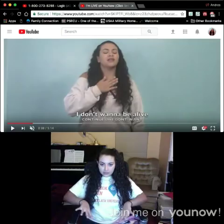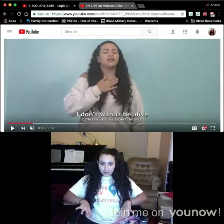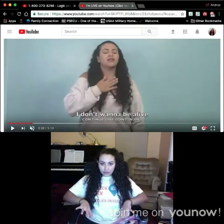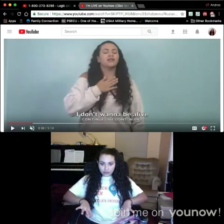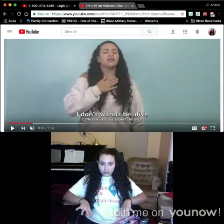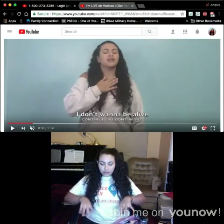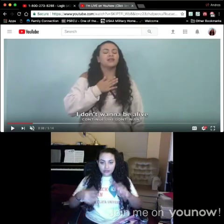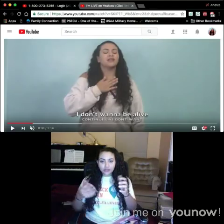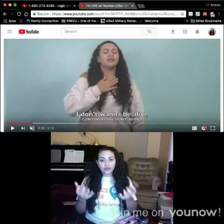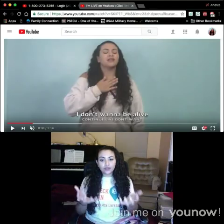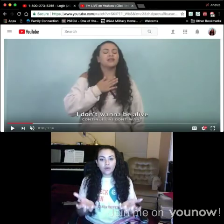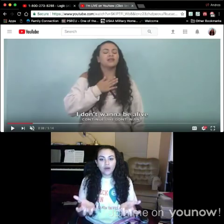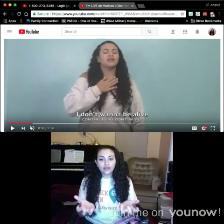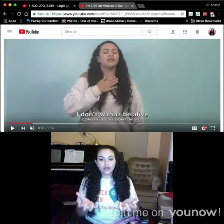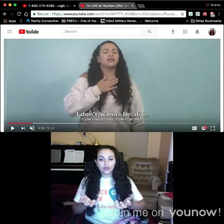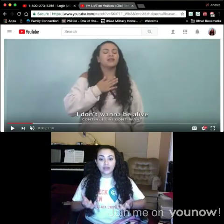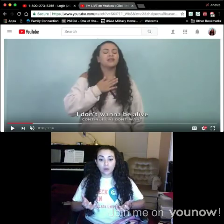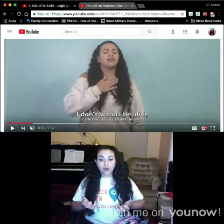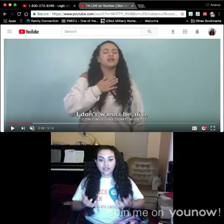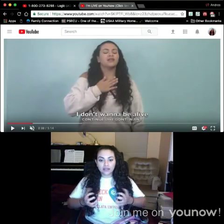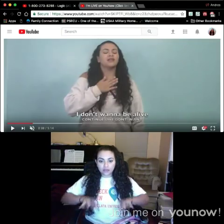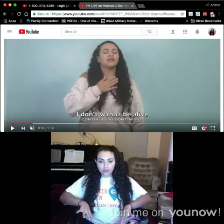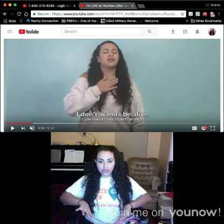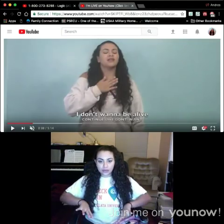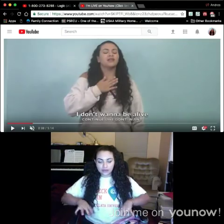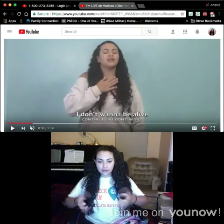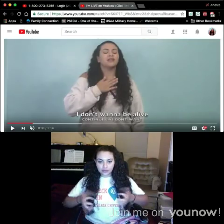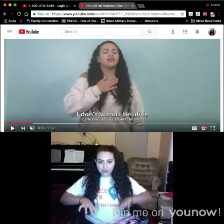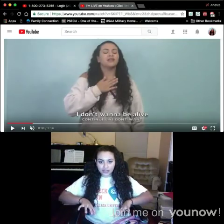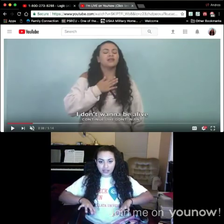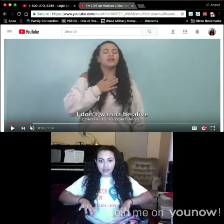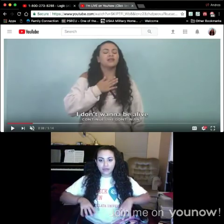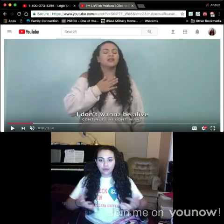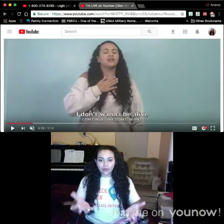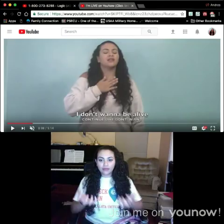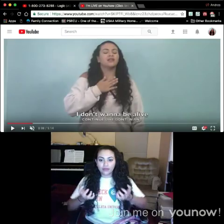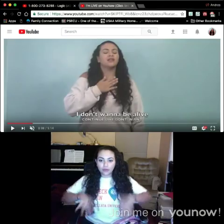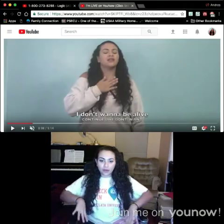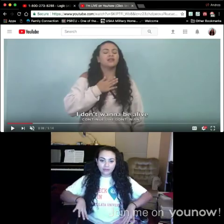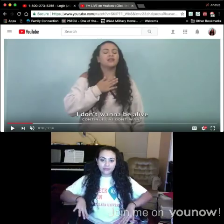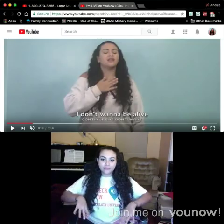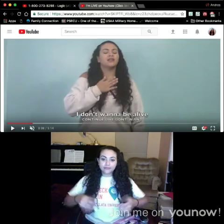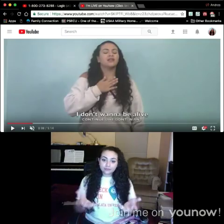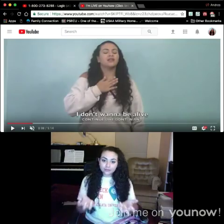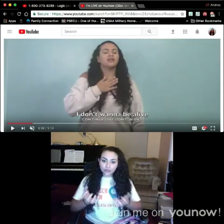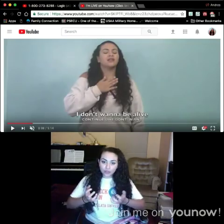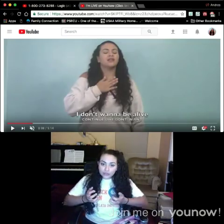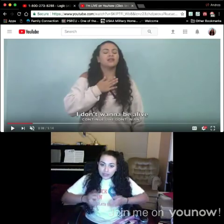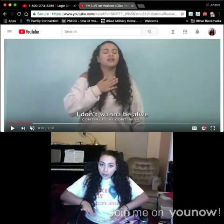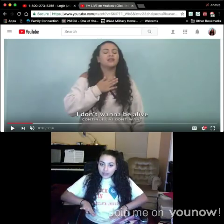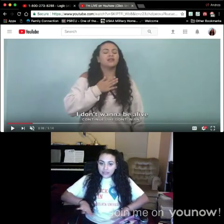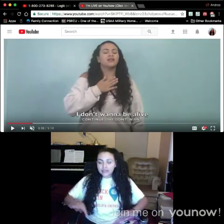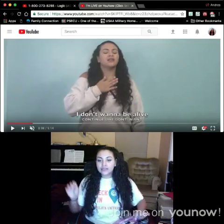want, don't. So for don't want, you sign want, and then you twist your hands and throw it away. For don't want.